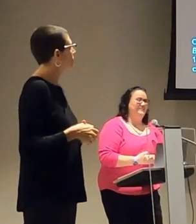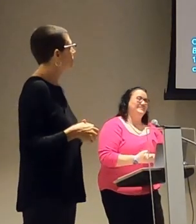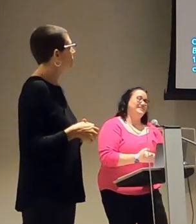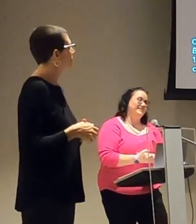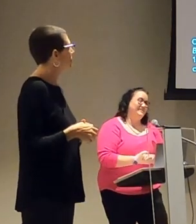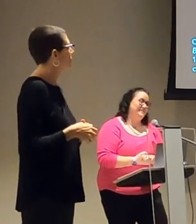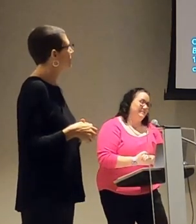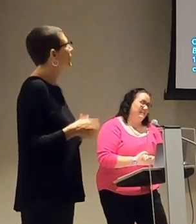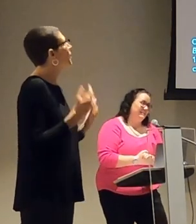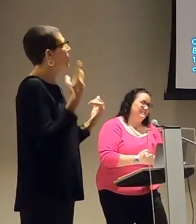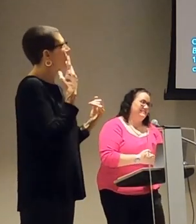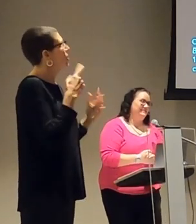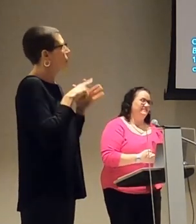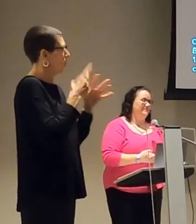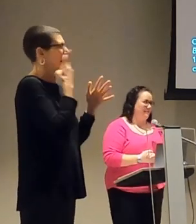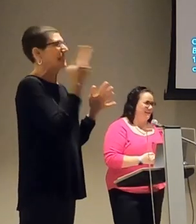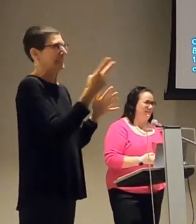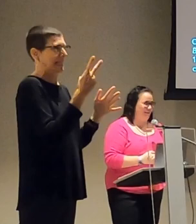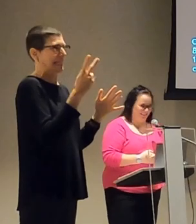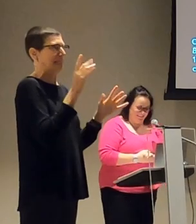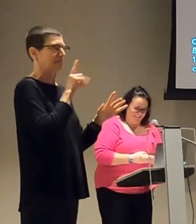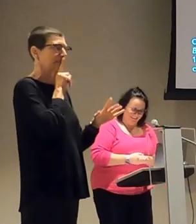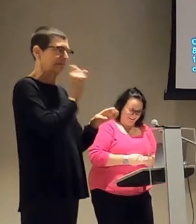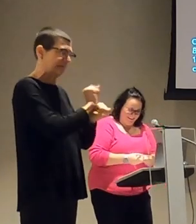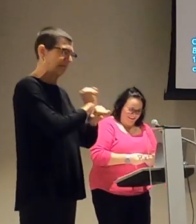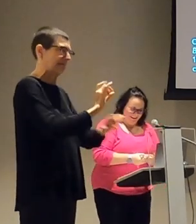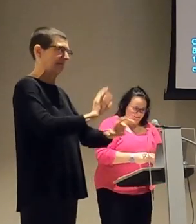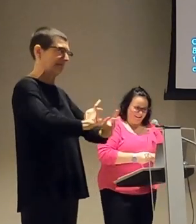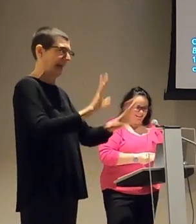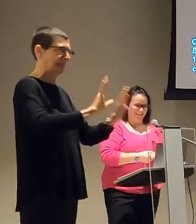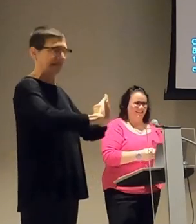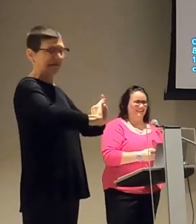So we start to see violence very clear.